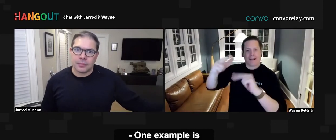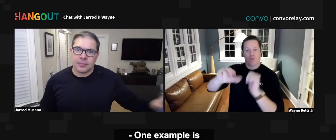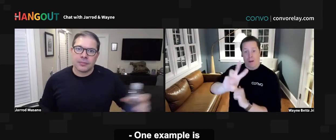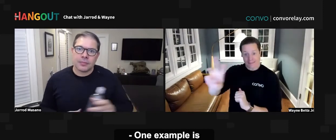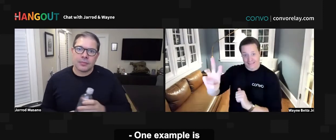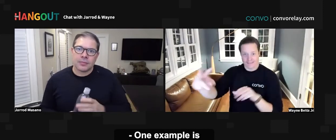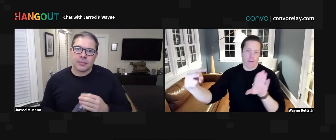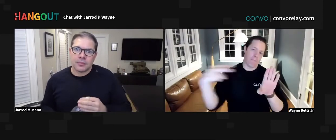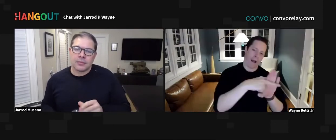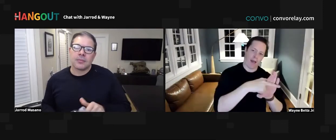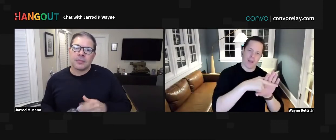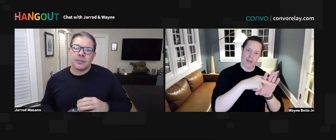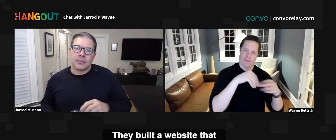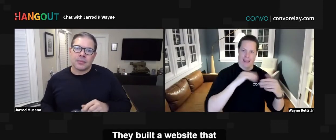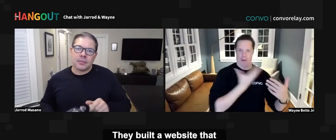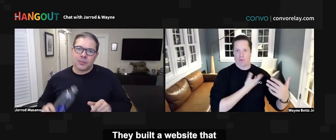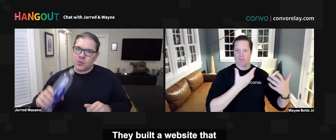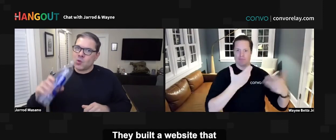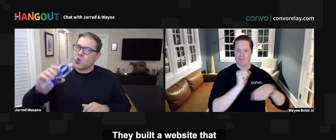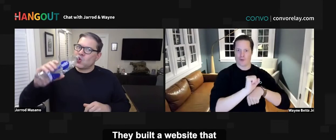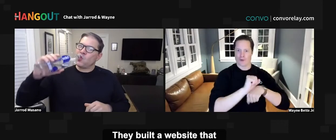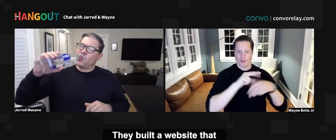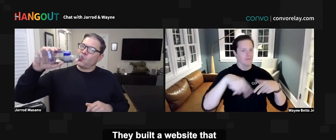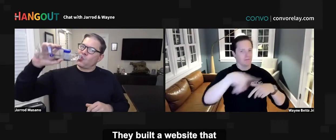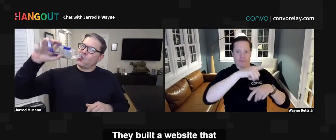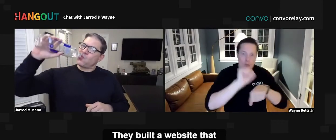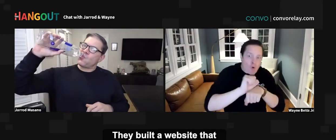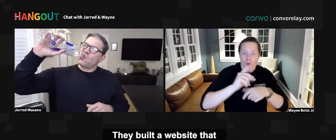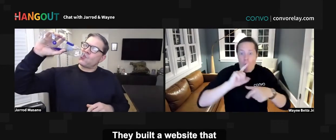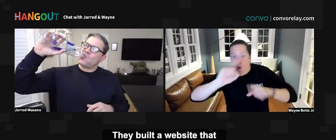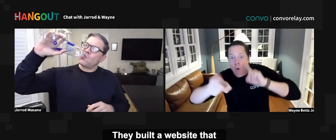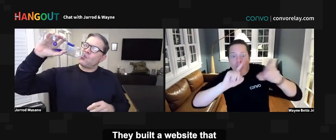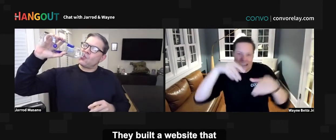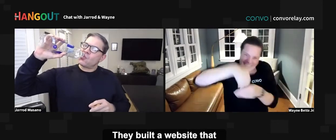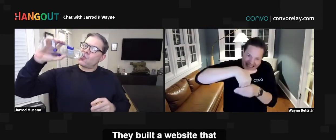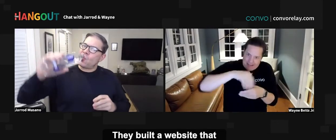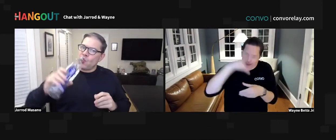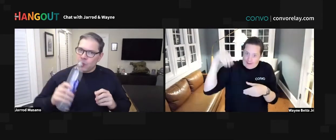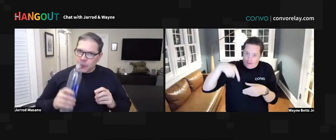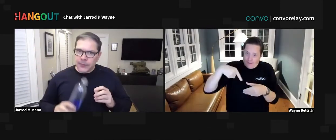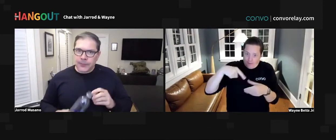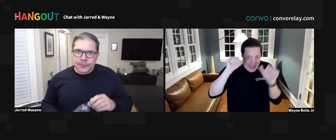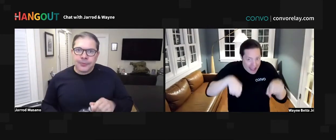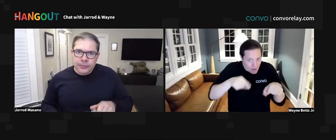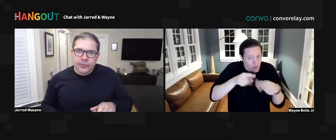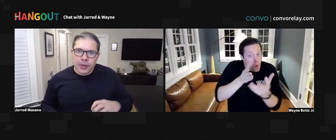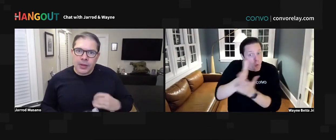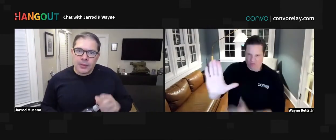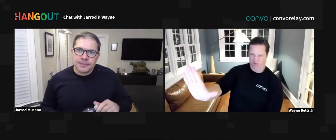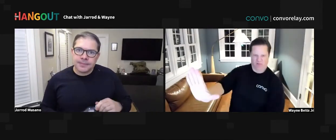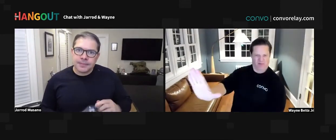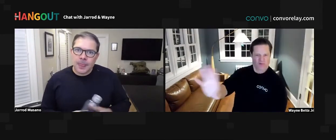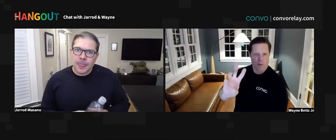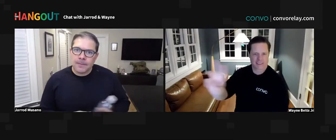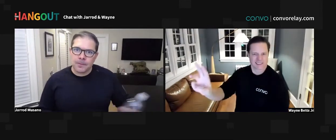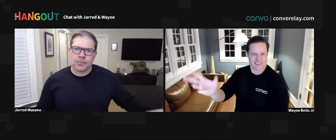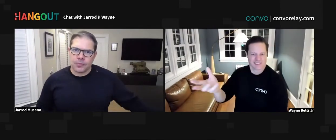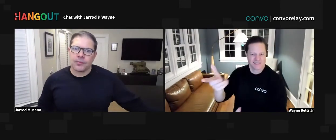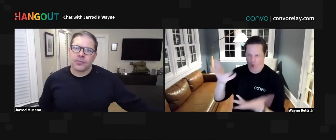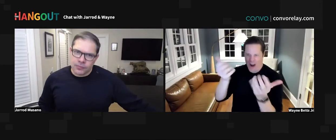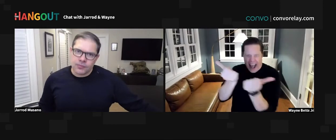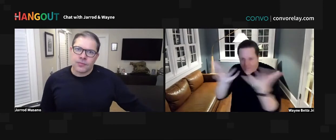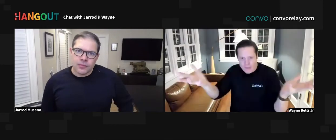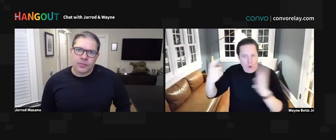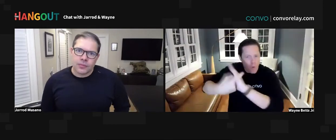Inca Screen, right? They're a deaf business. They built a website that plugged into our workspace so that internally our employees